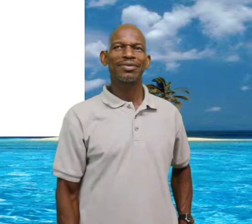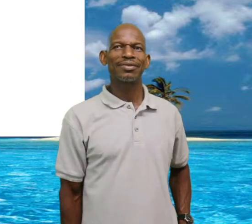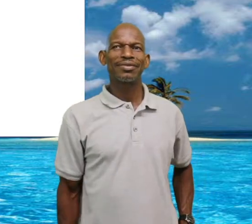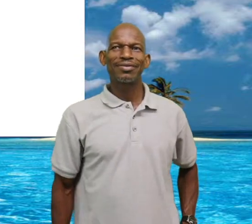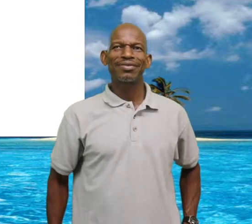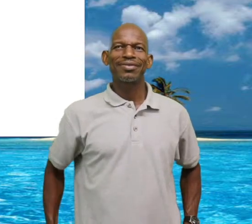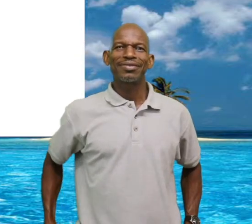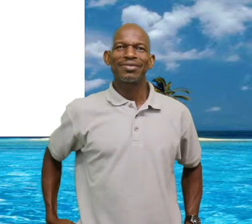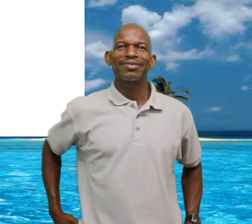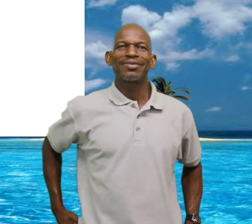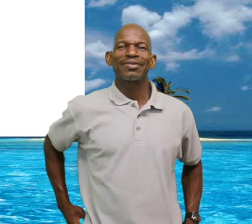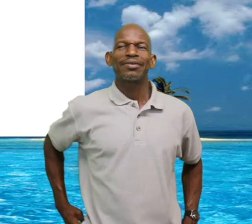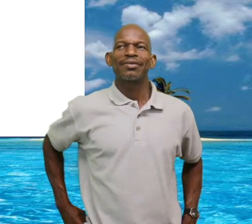All right.